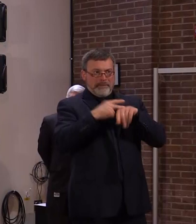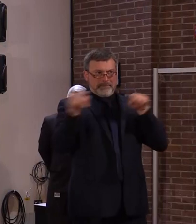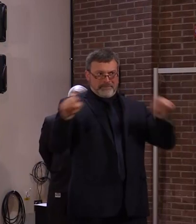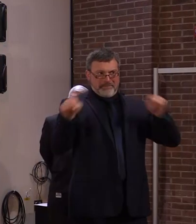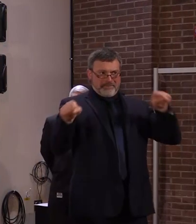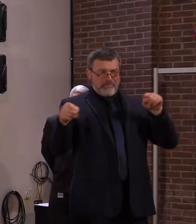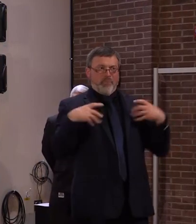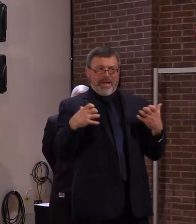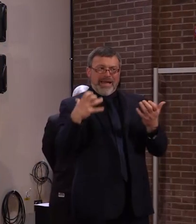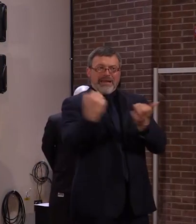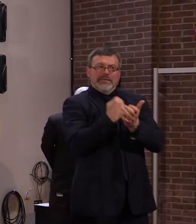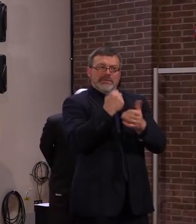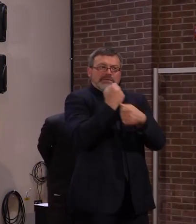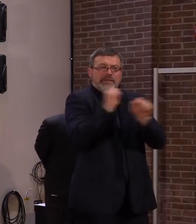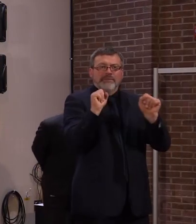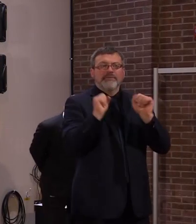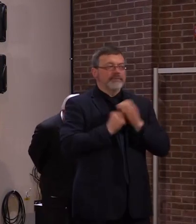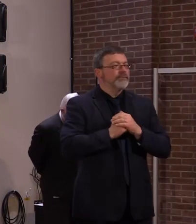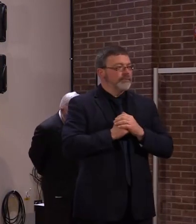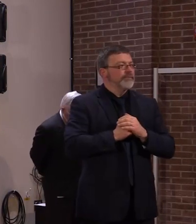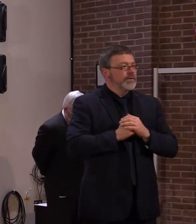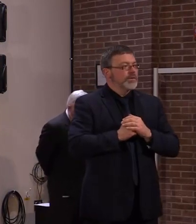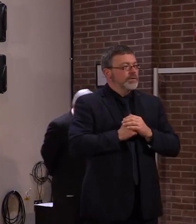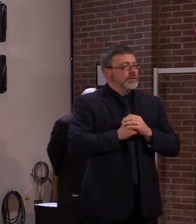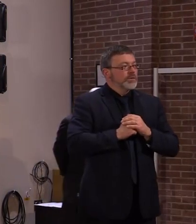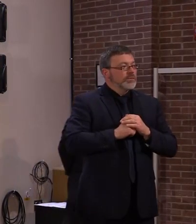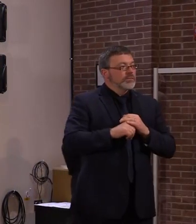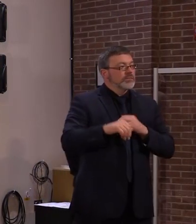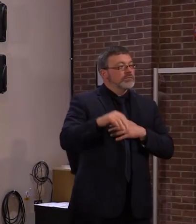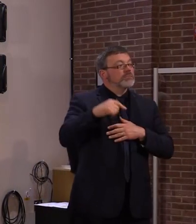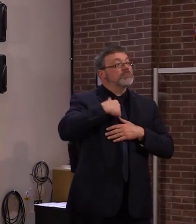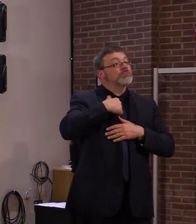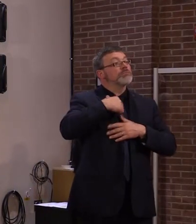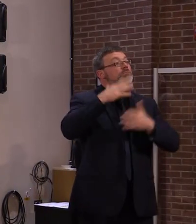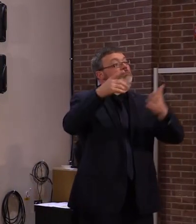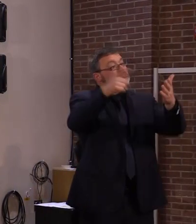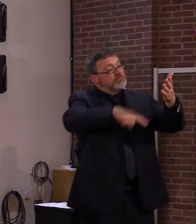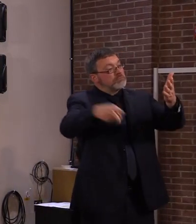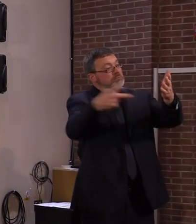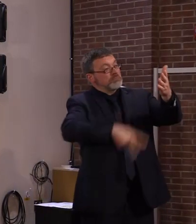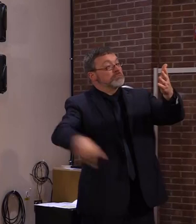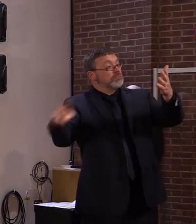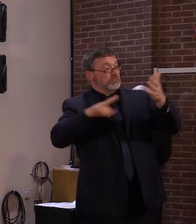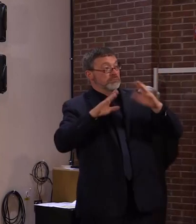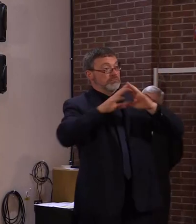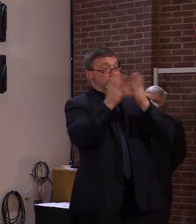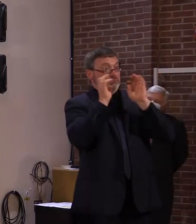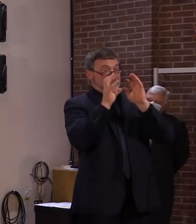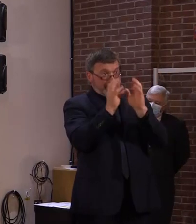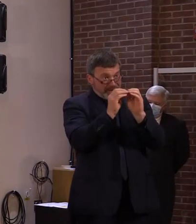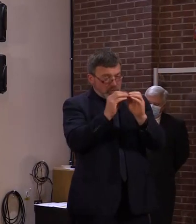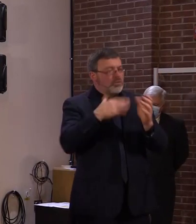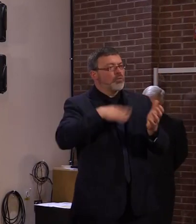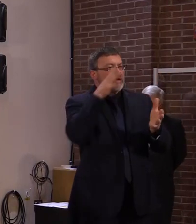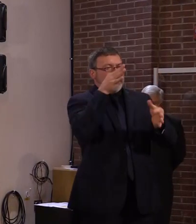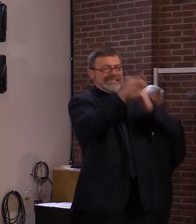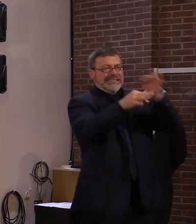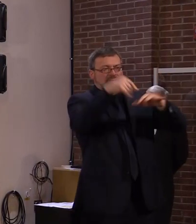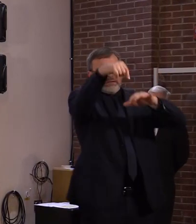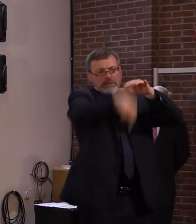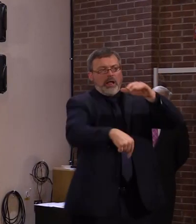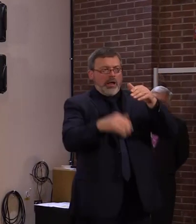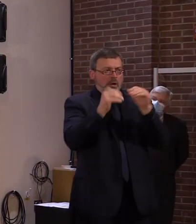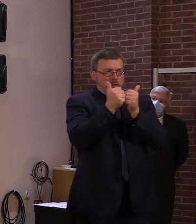We are doing really well on vaccination and testing, leading the nation in multiple measures.